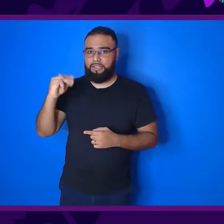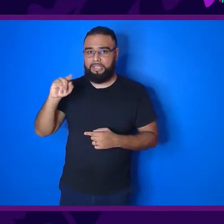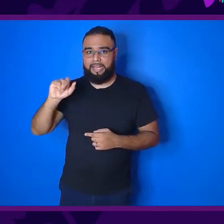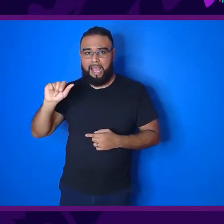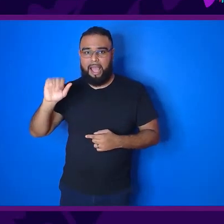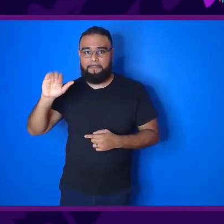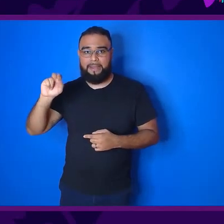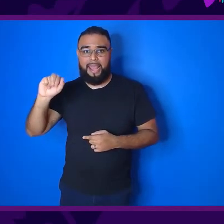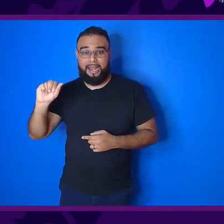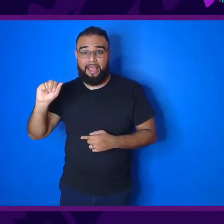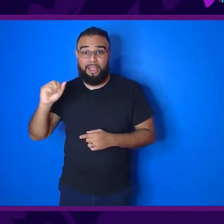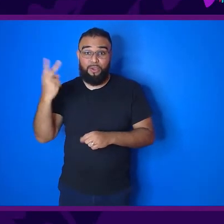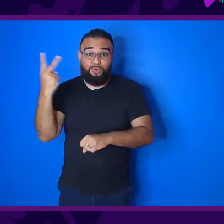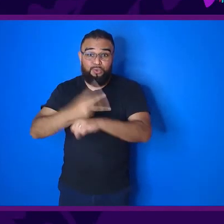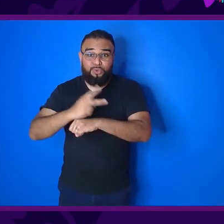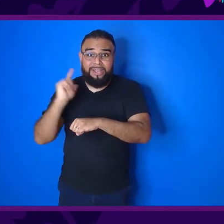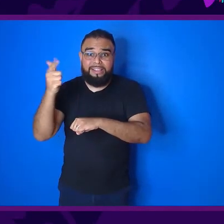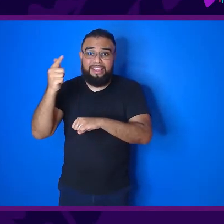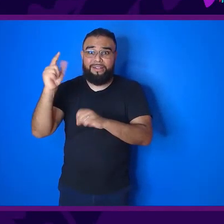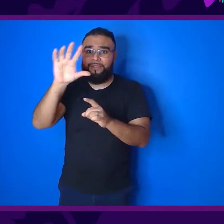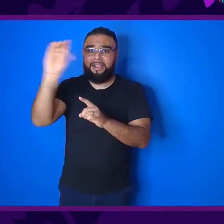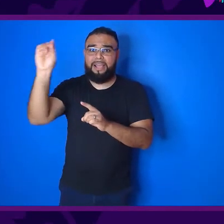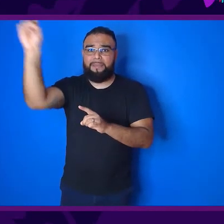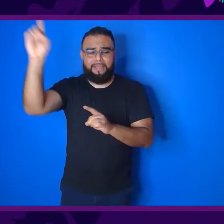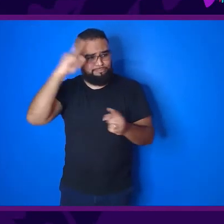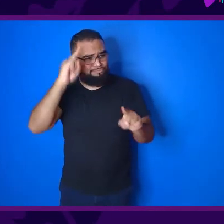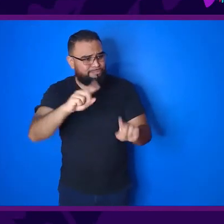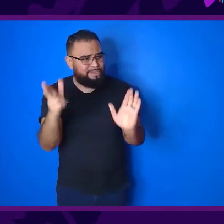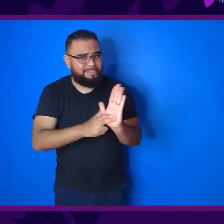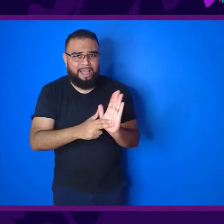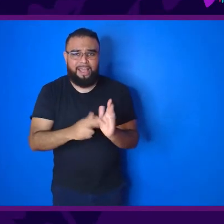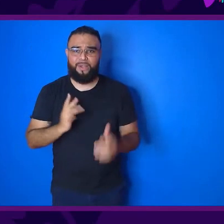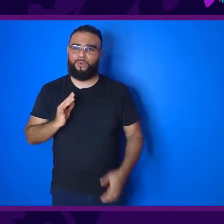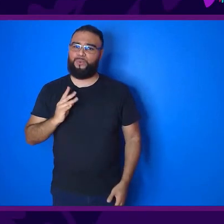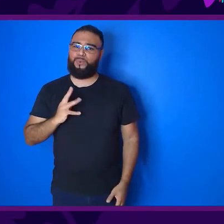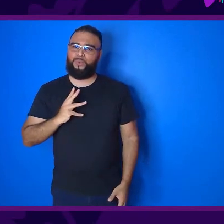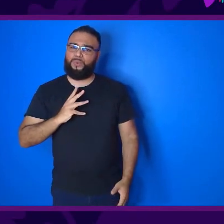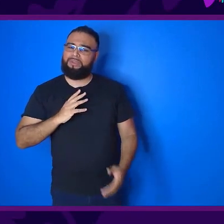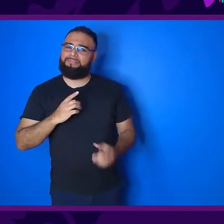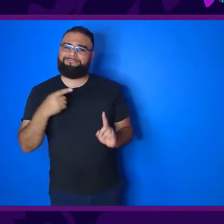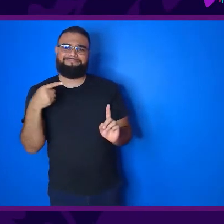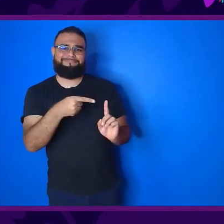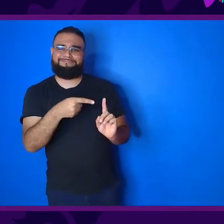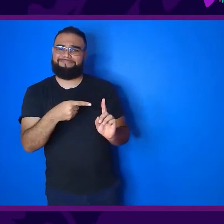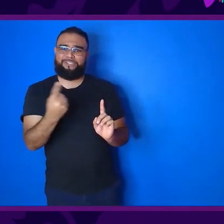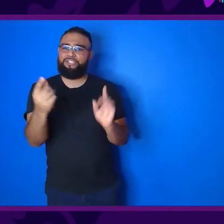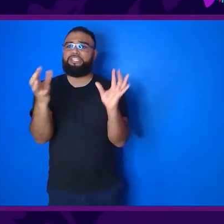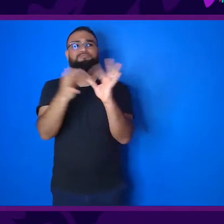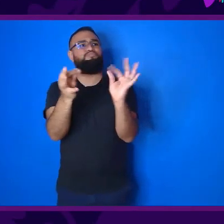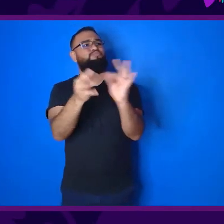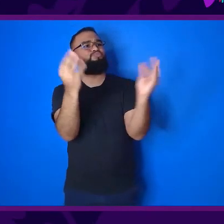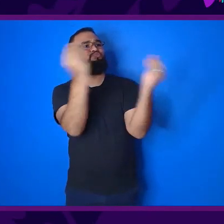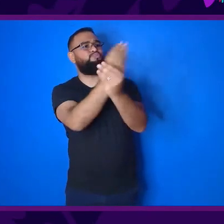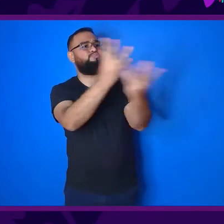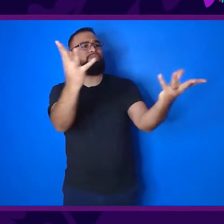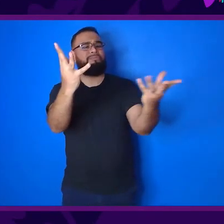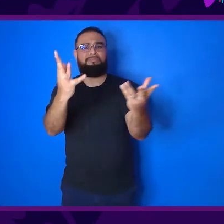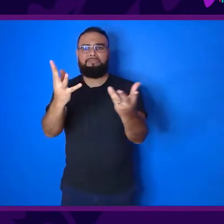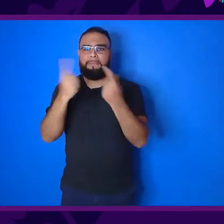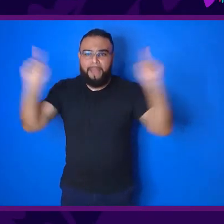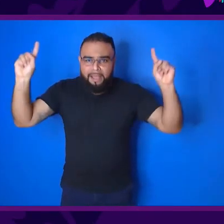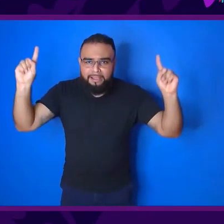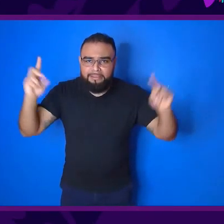signed. So Jane didn't even have to make that tour. Just by her saying the word out there, that made it happen. And, she's always